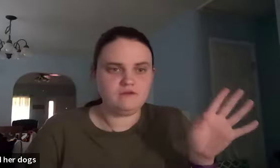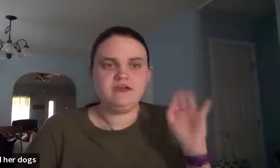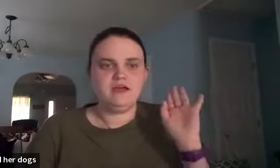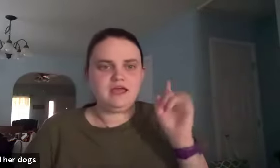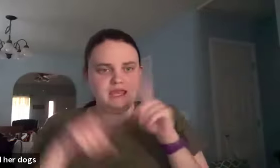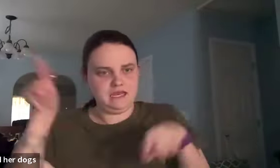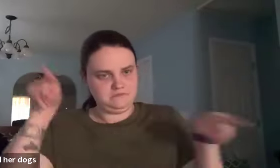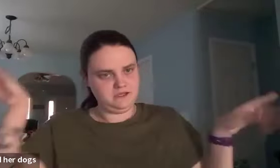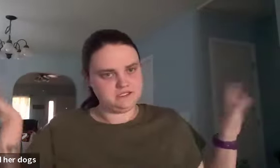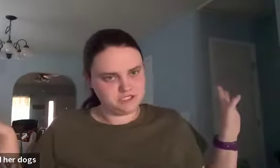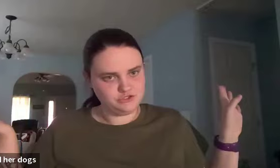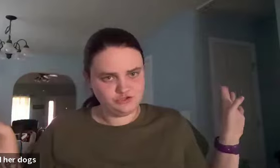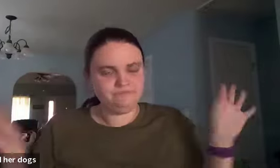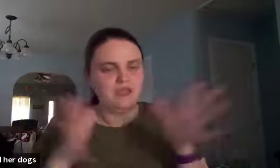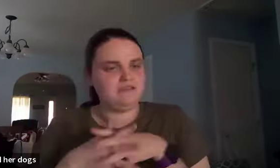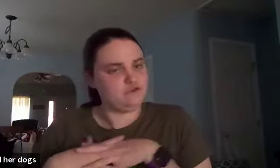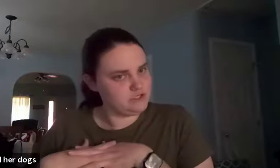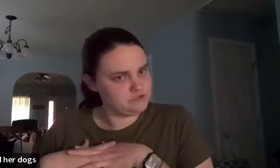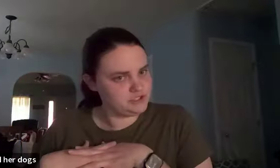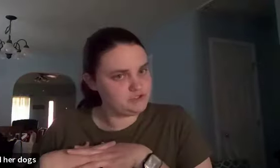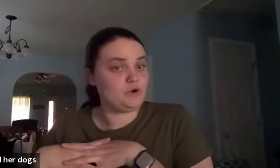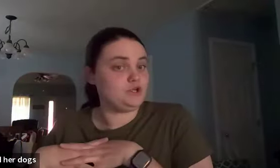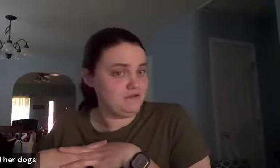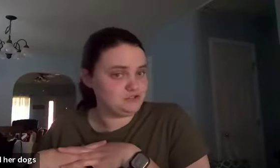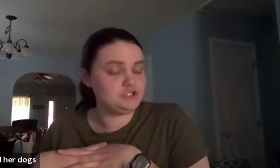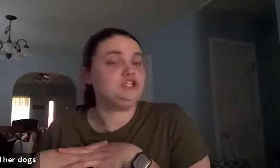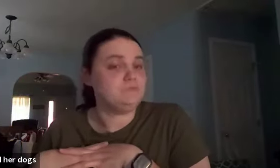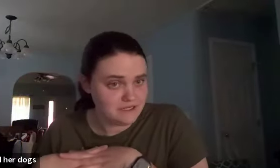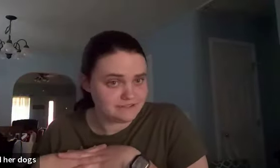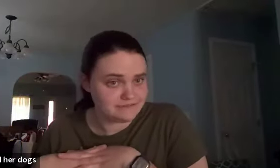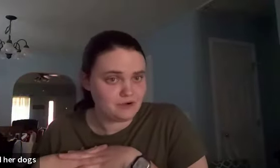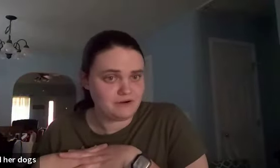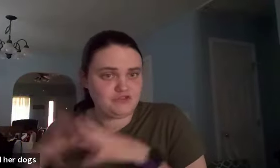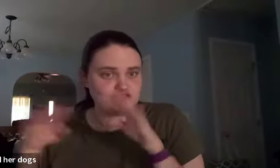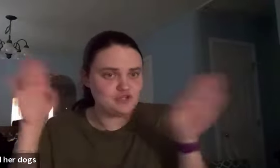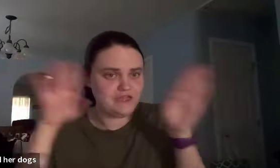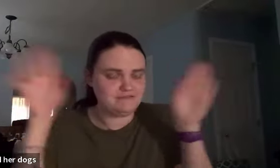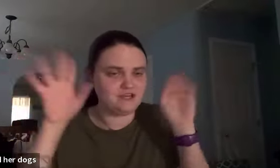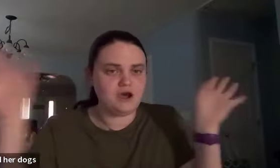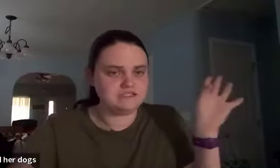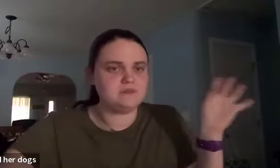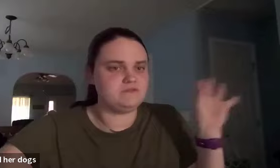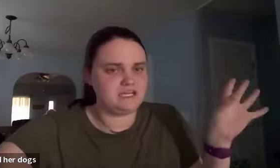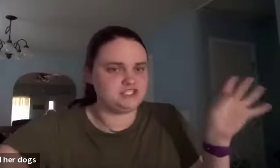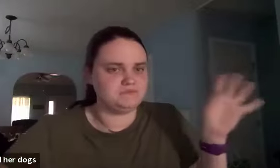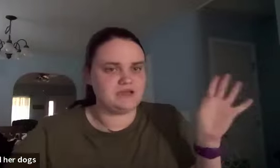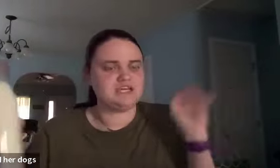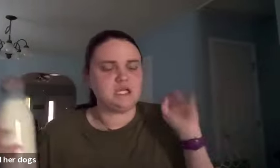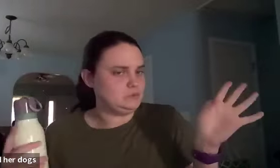12. It never ends with children. And if you've worked with children or you have children, you get it. All right. The concept of age sometimes eludes